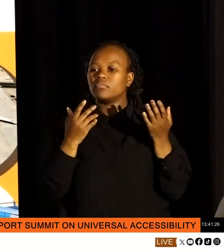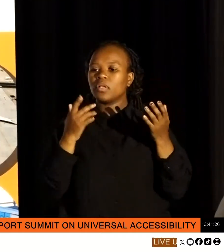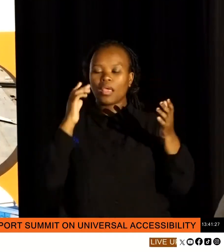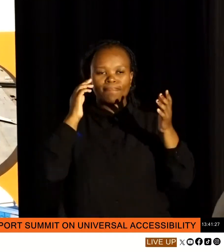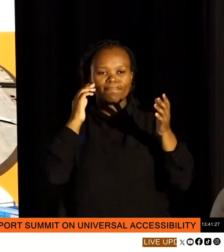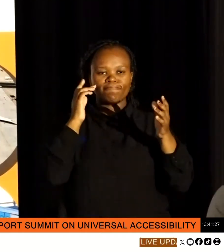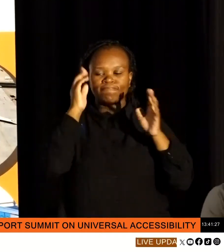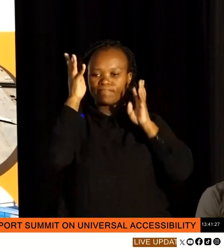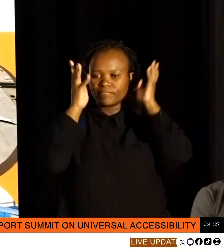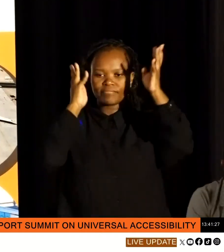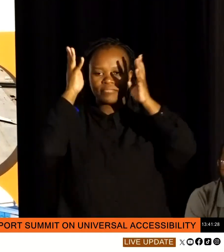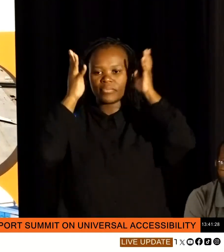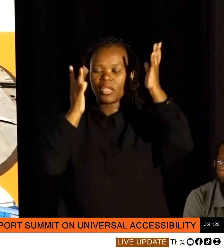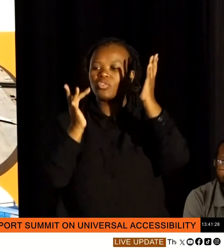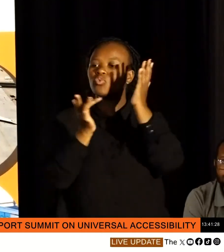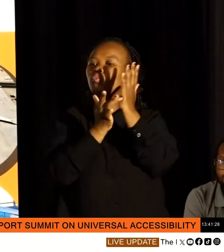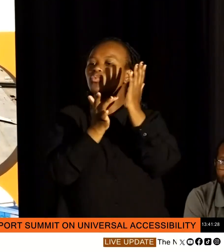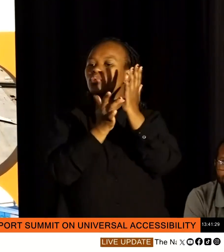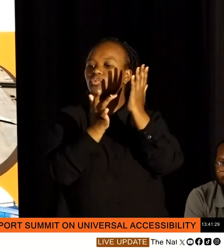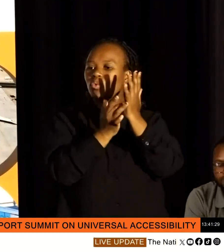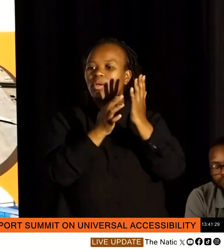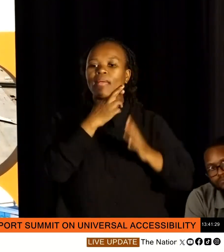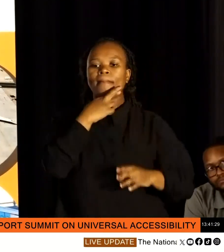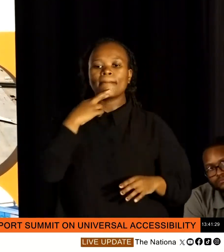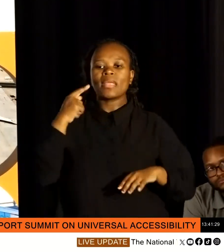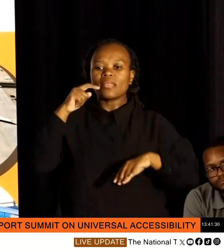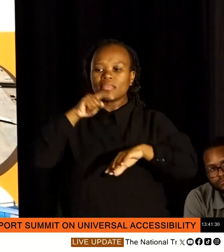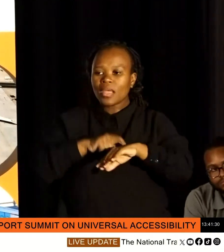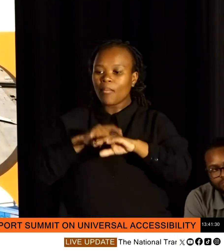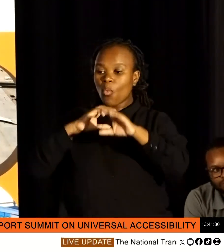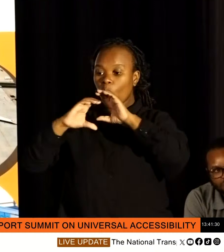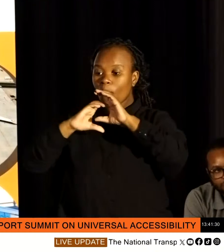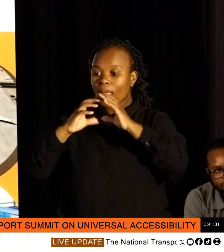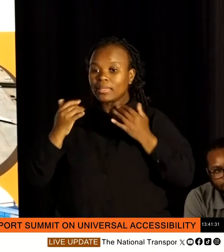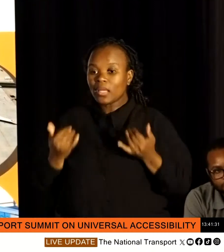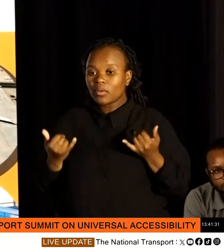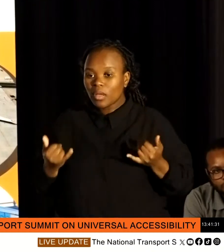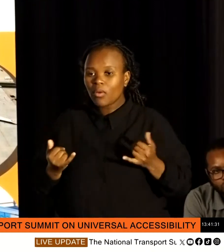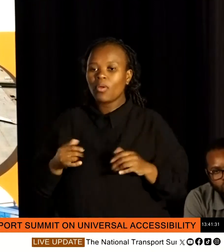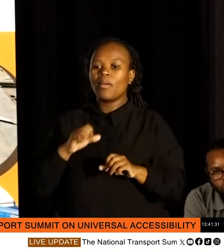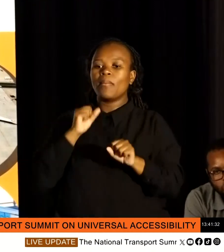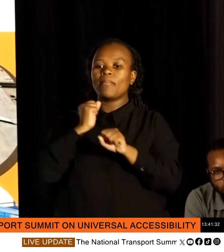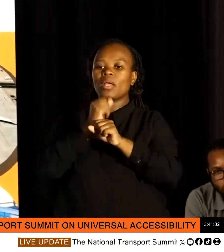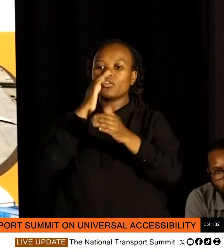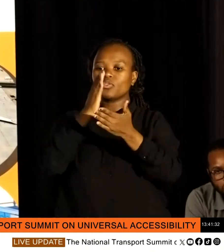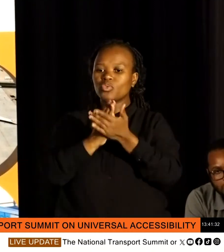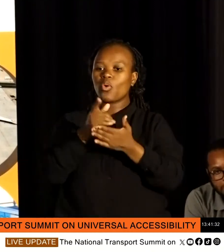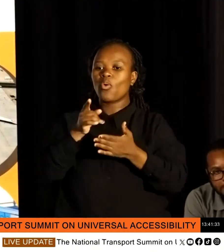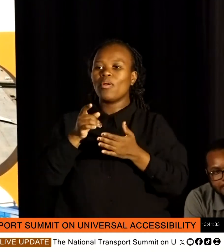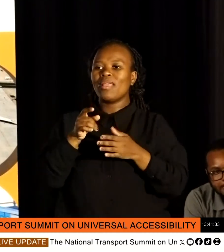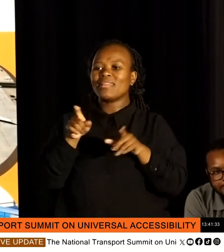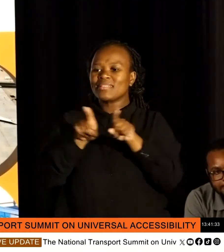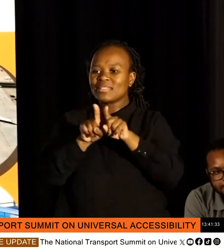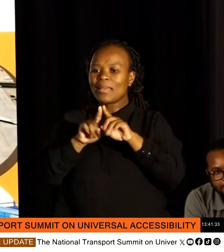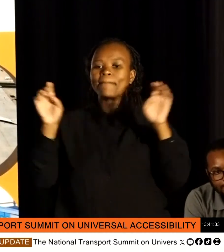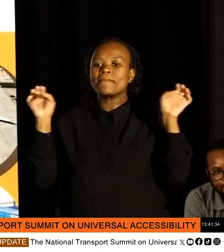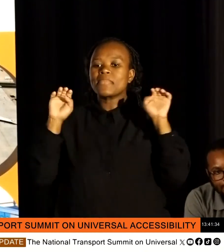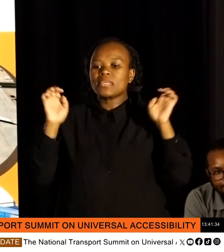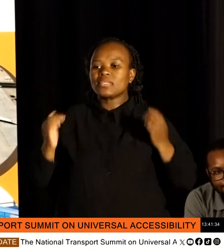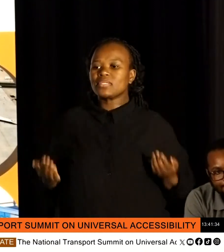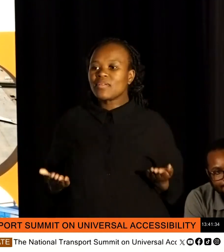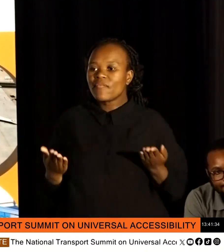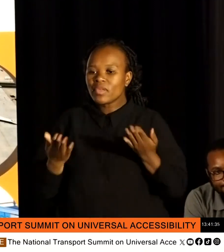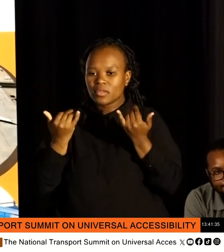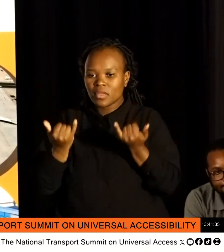innovative technology for real-time communication, ensuring equal access to emergency services, and